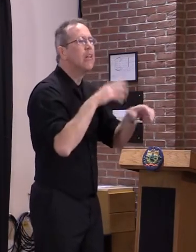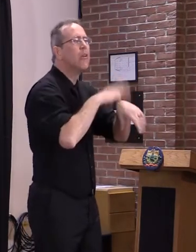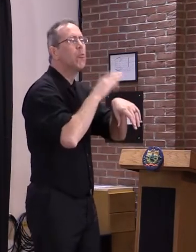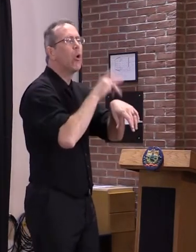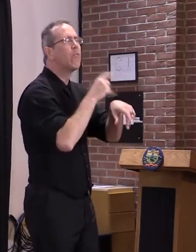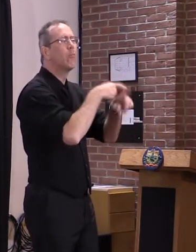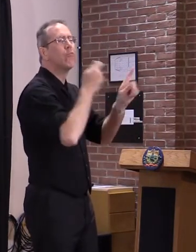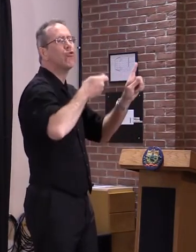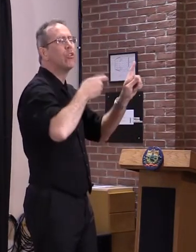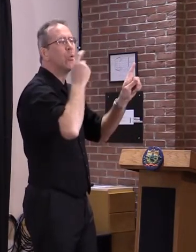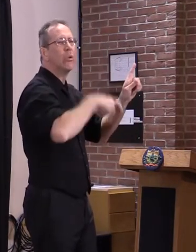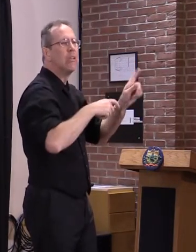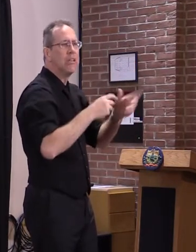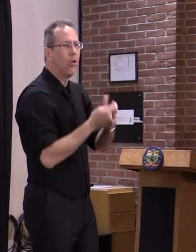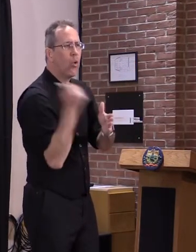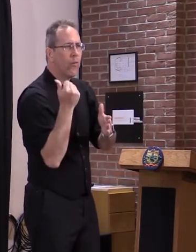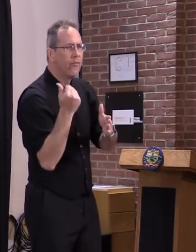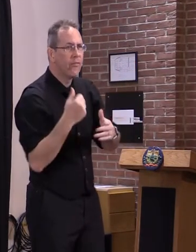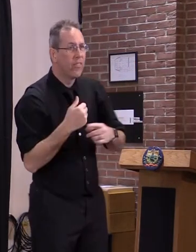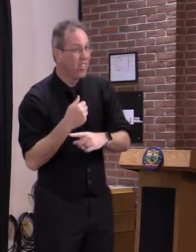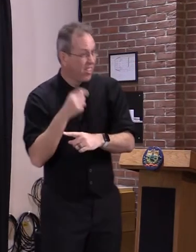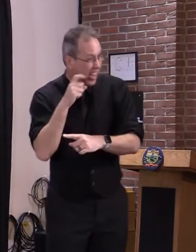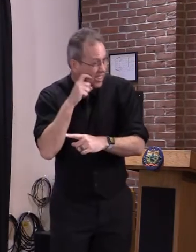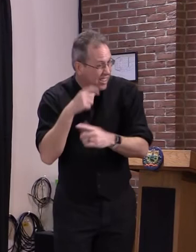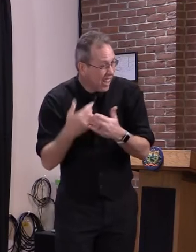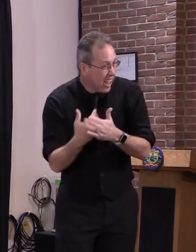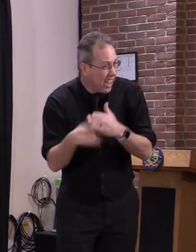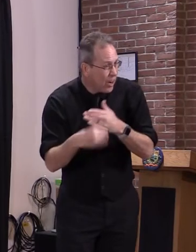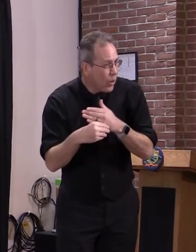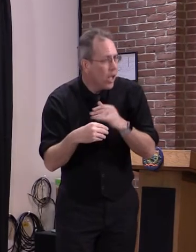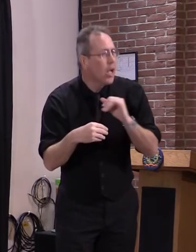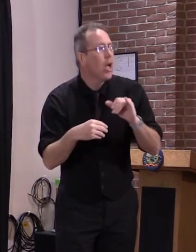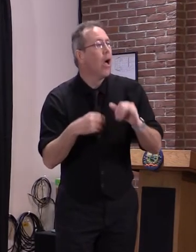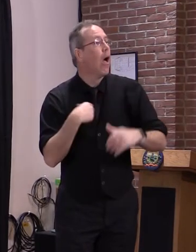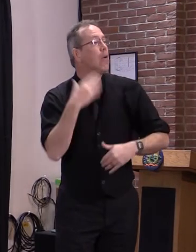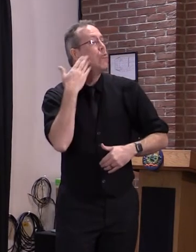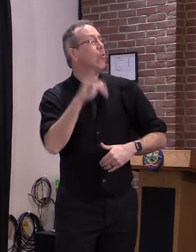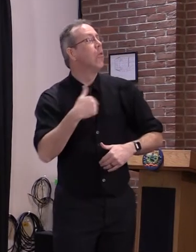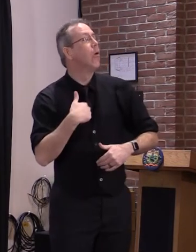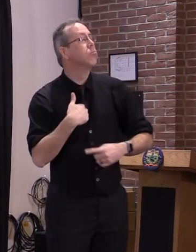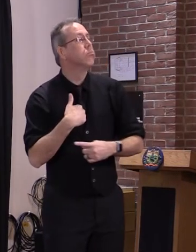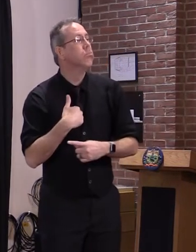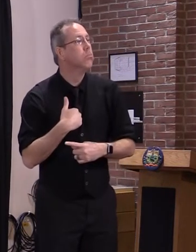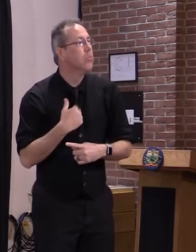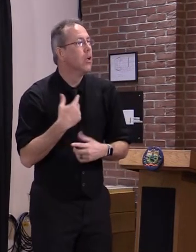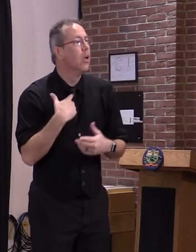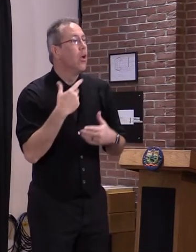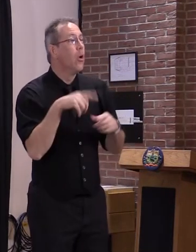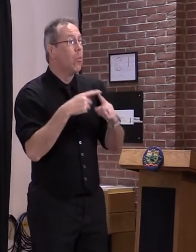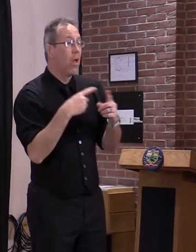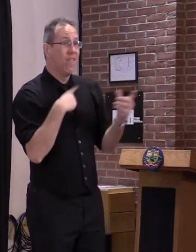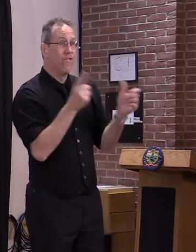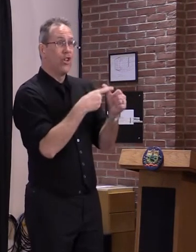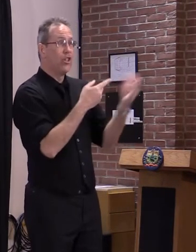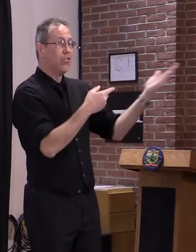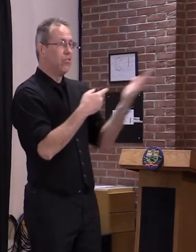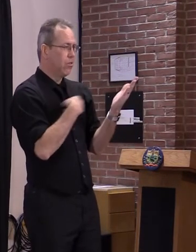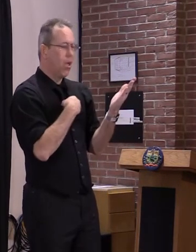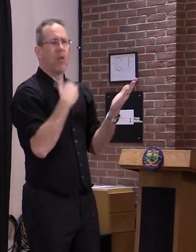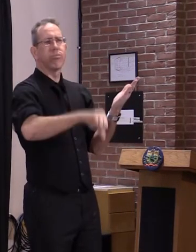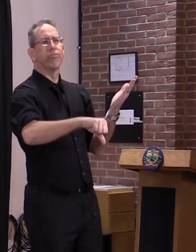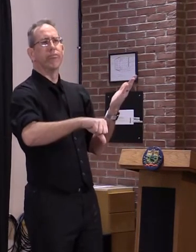I just don't know that much about it, and we'll see. I was pretty clear in the veto